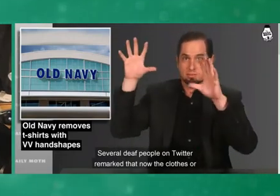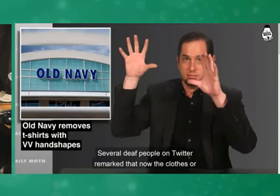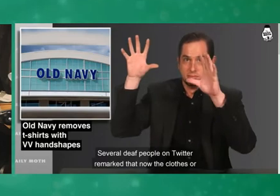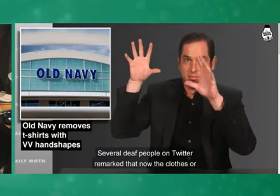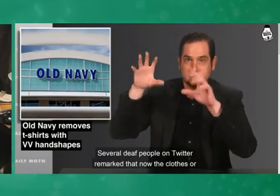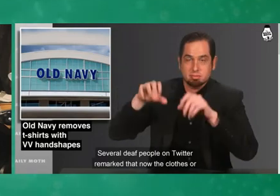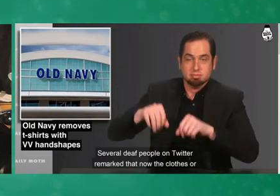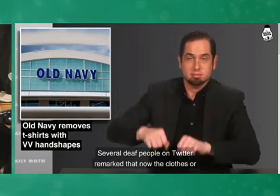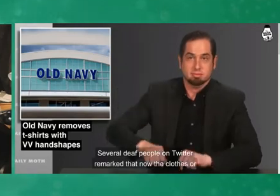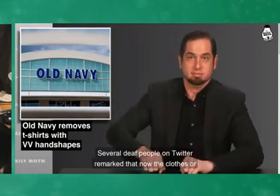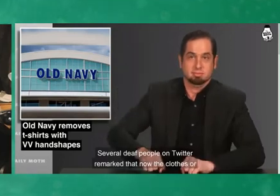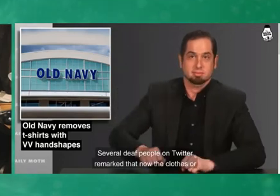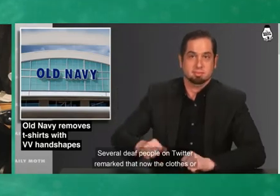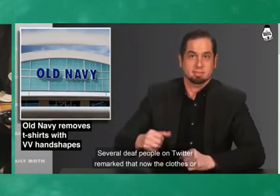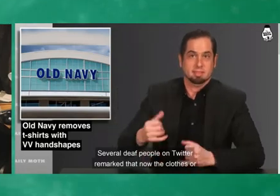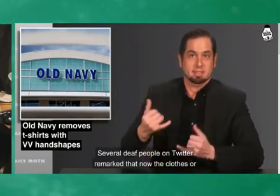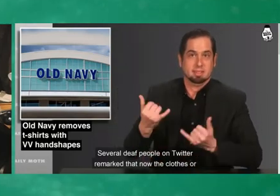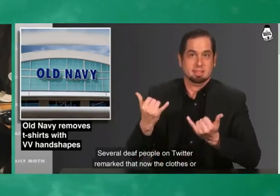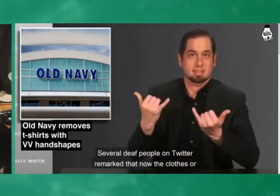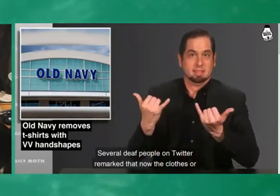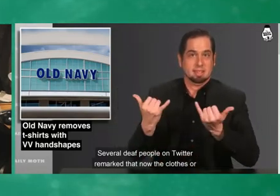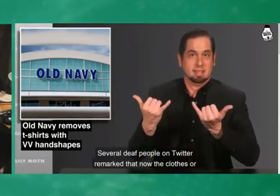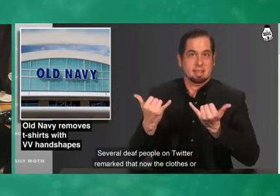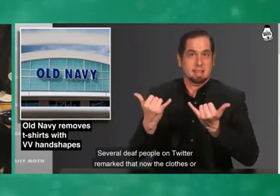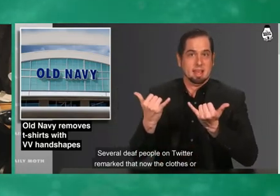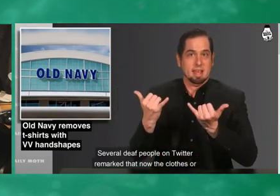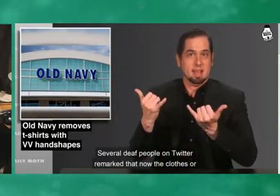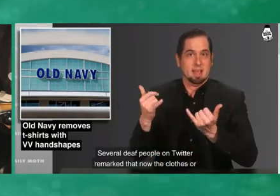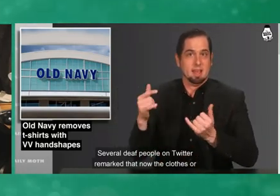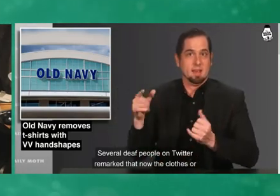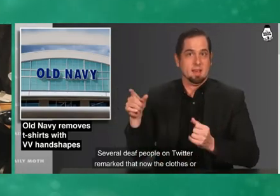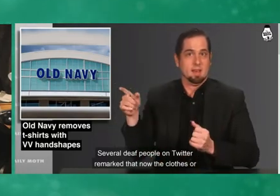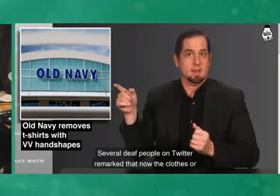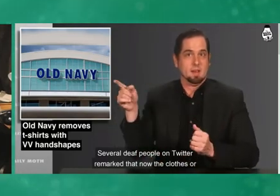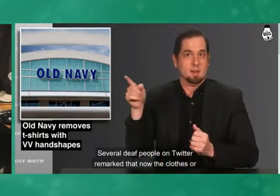wow, okay, they took it down now.